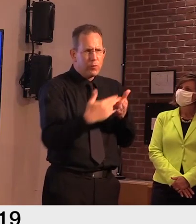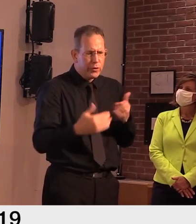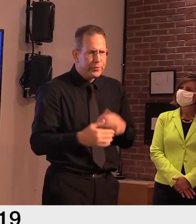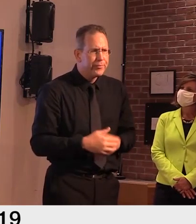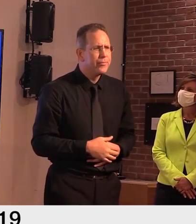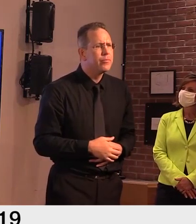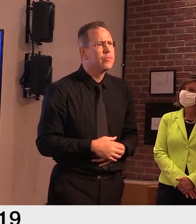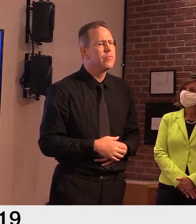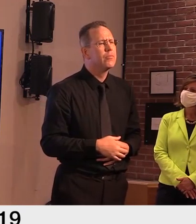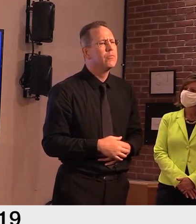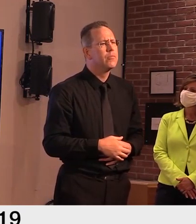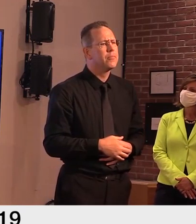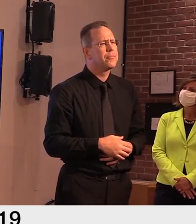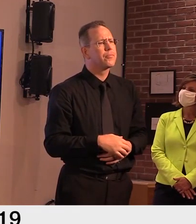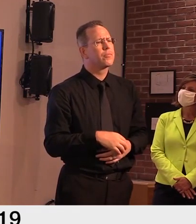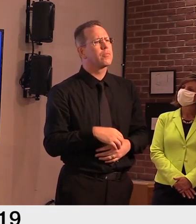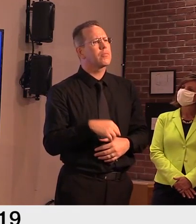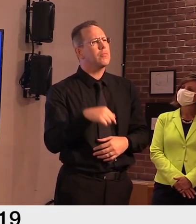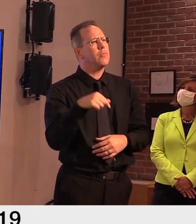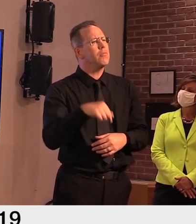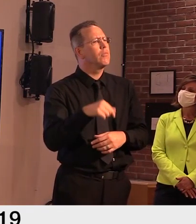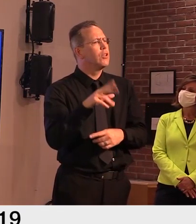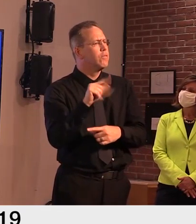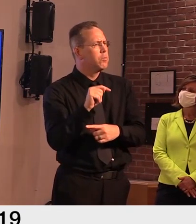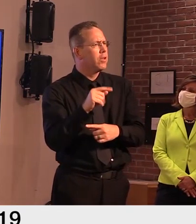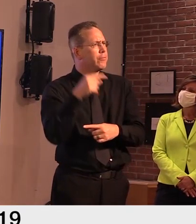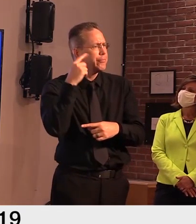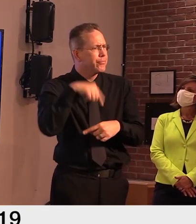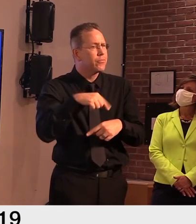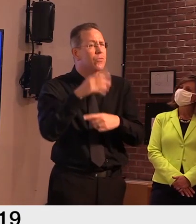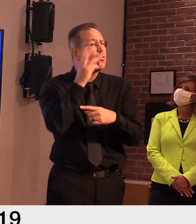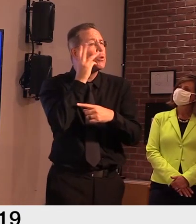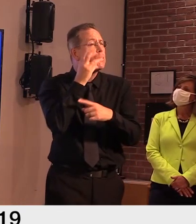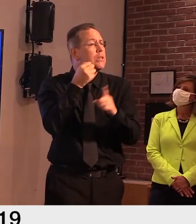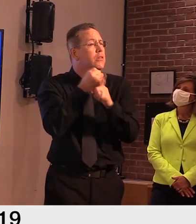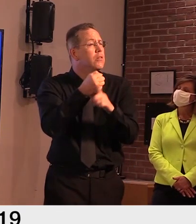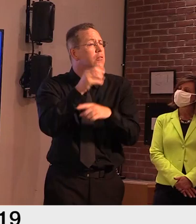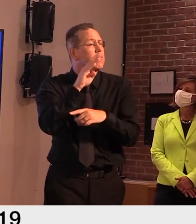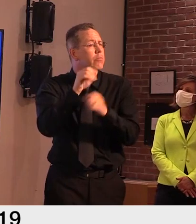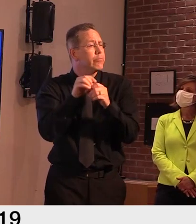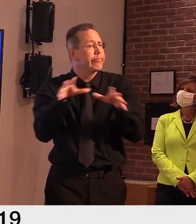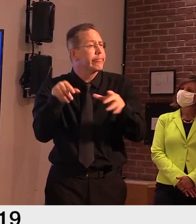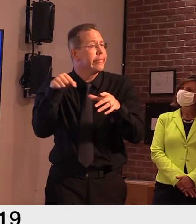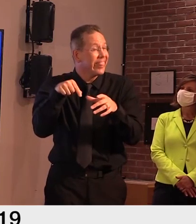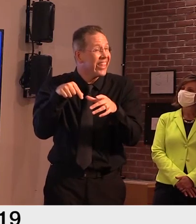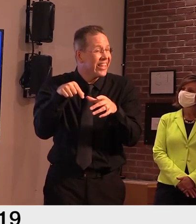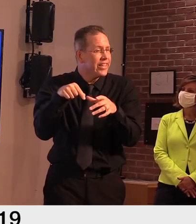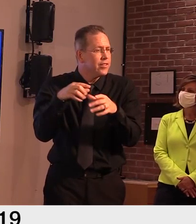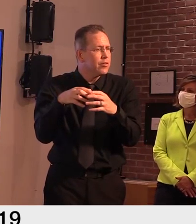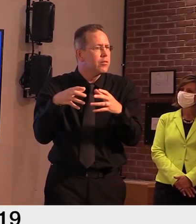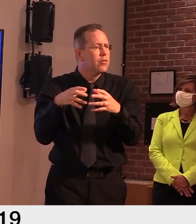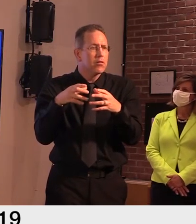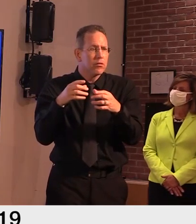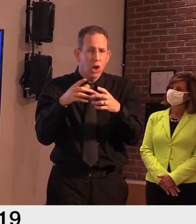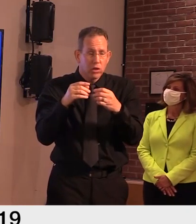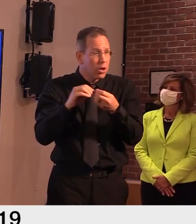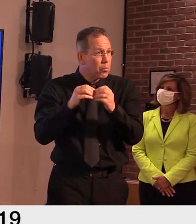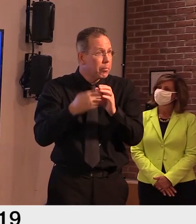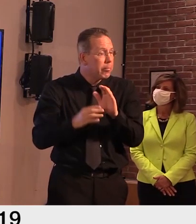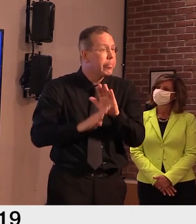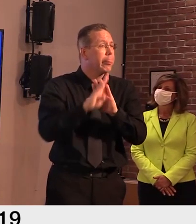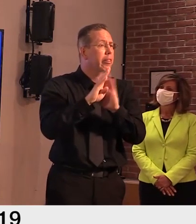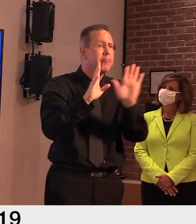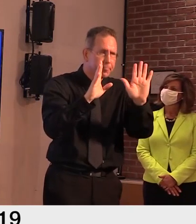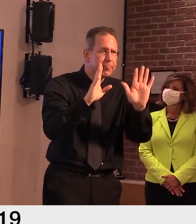that would be an example of a time when we would be more concerned about what was happening here in Vermont. The final one, which is not necessarily one of the guardrails, but we